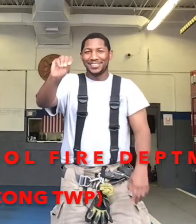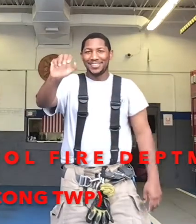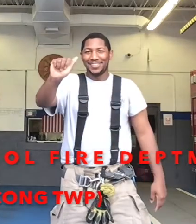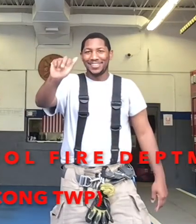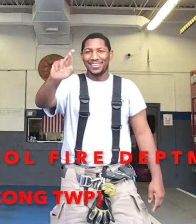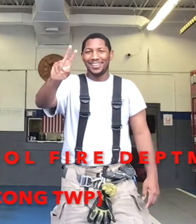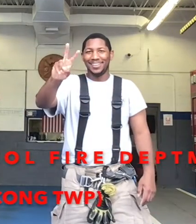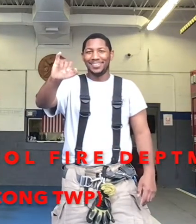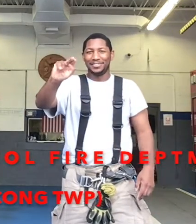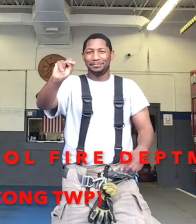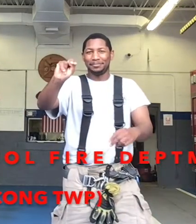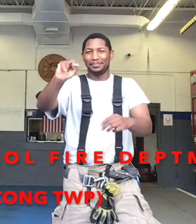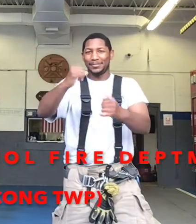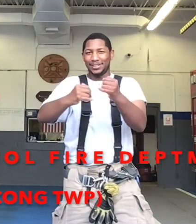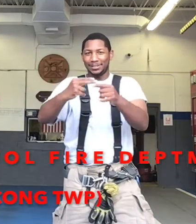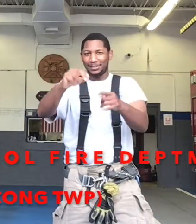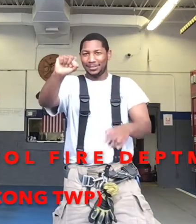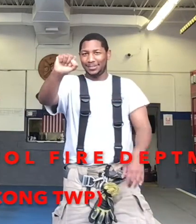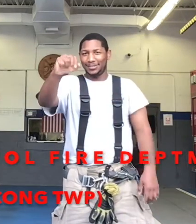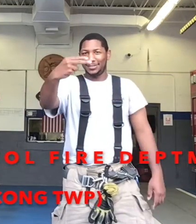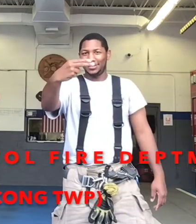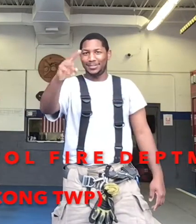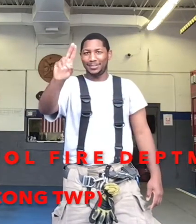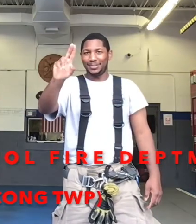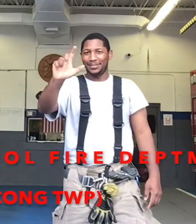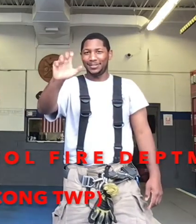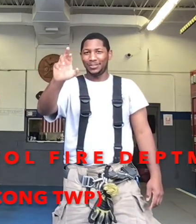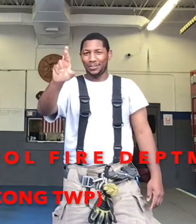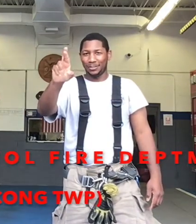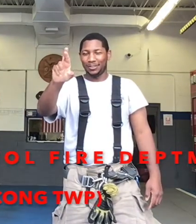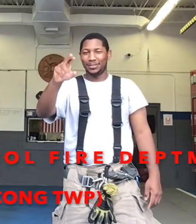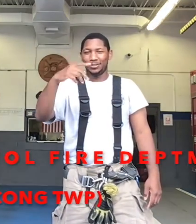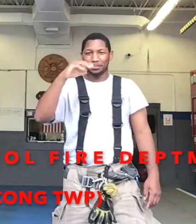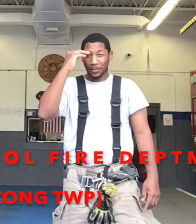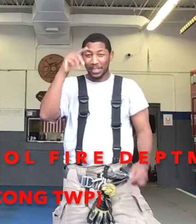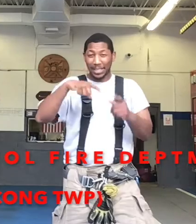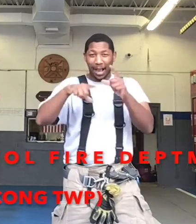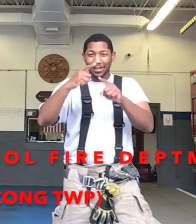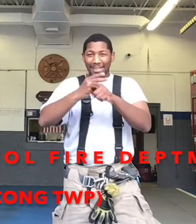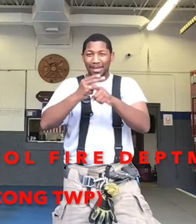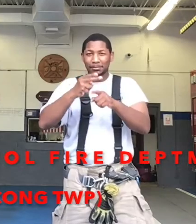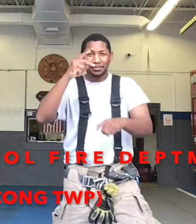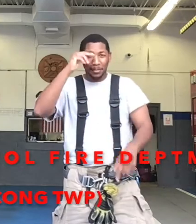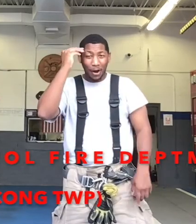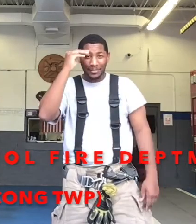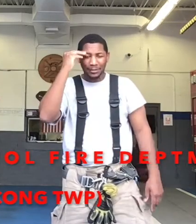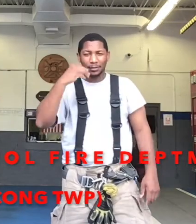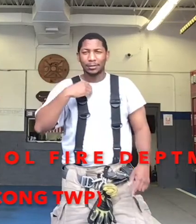Hi everyone, my name is Marvin Schuler, and this is my sign